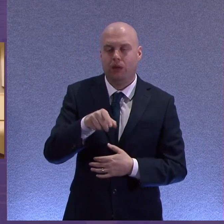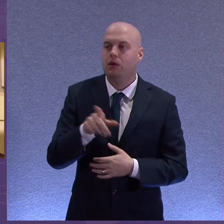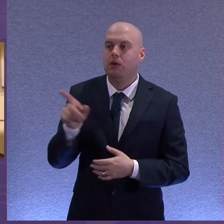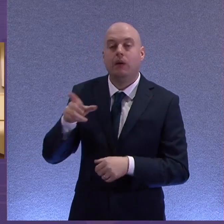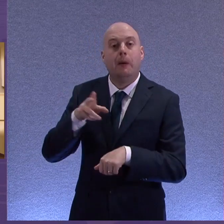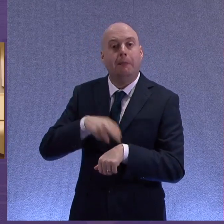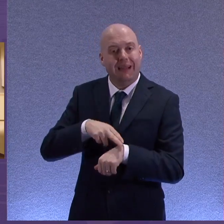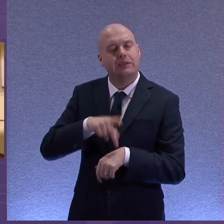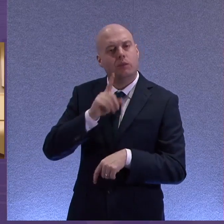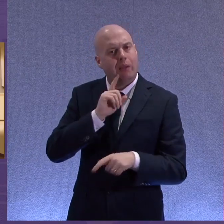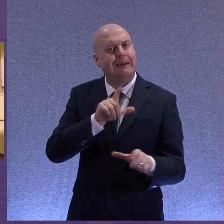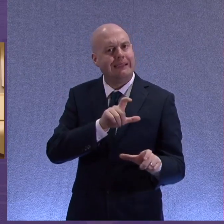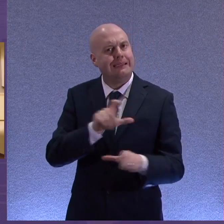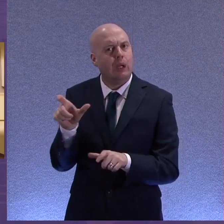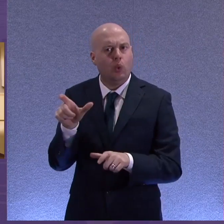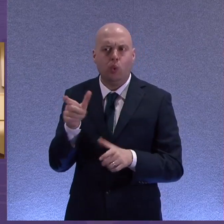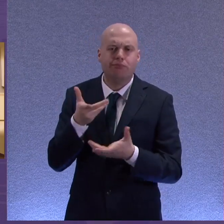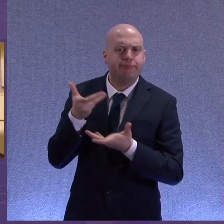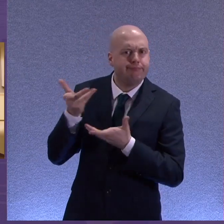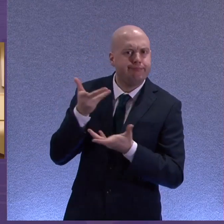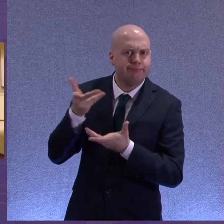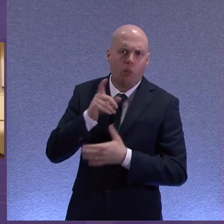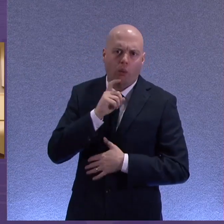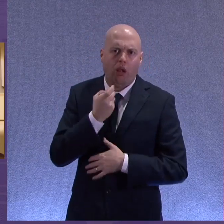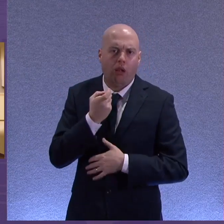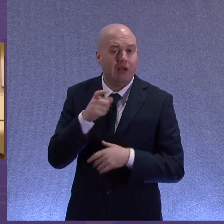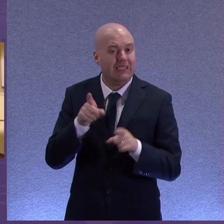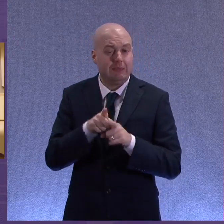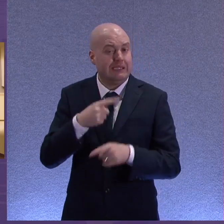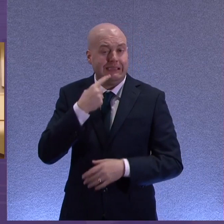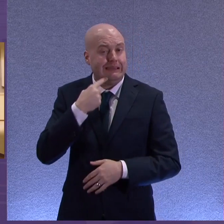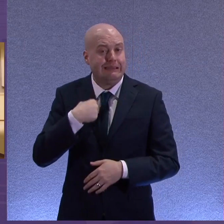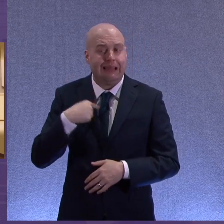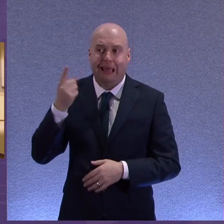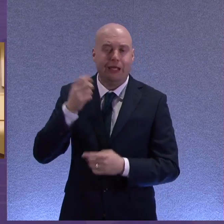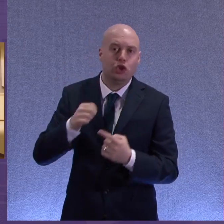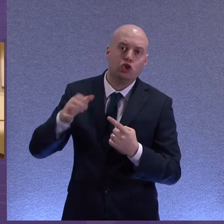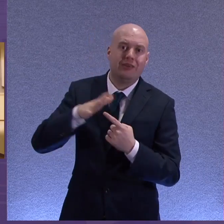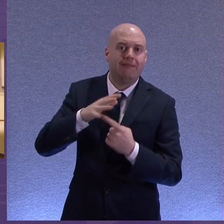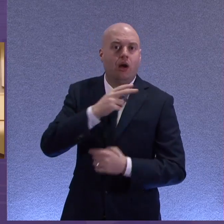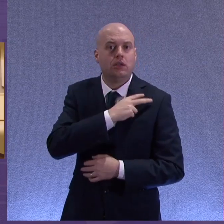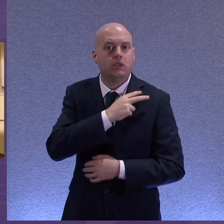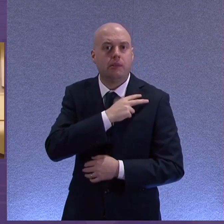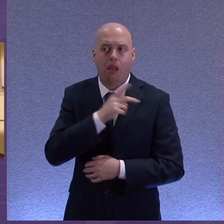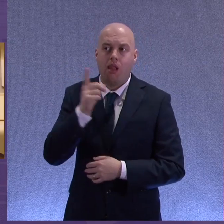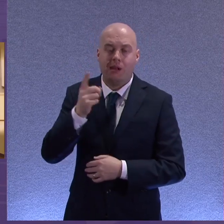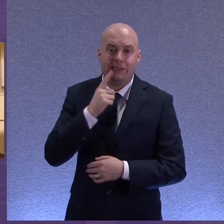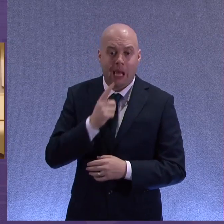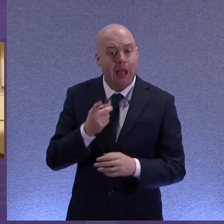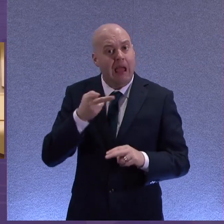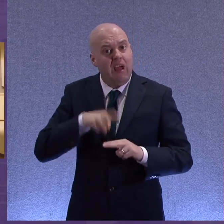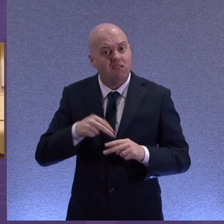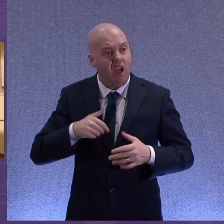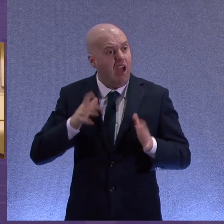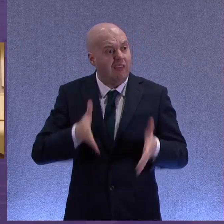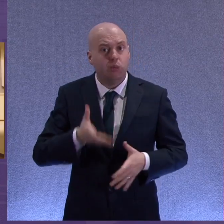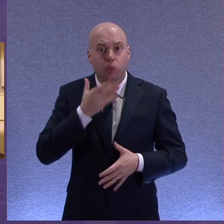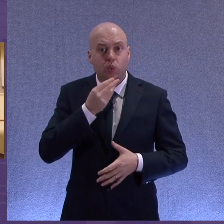public, but of course, where necessary, the Chief Constable has already demonstrated that where he has to use enforcement powers, he will